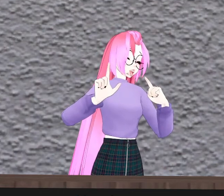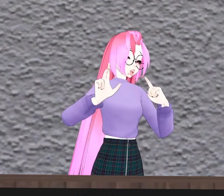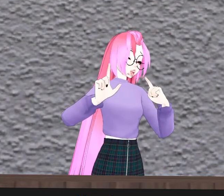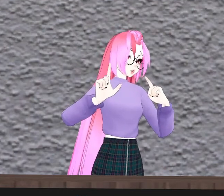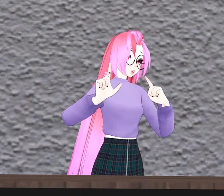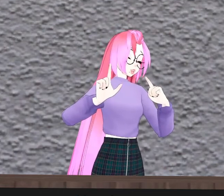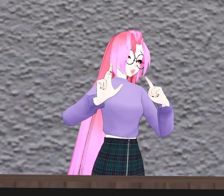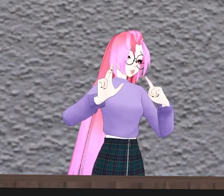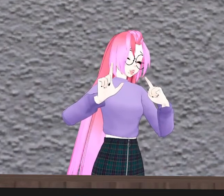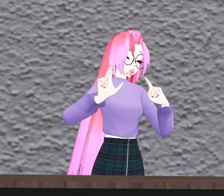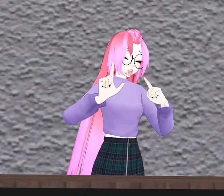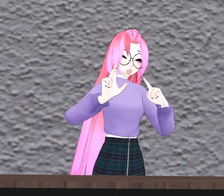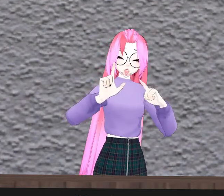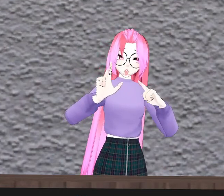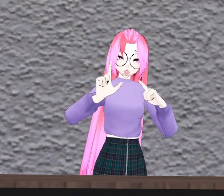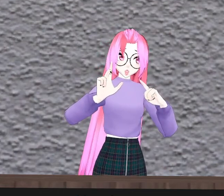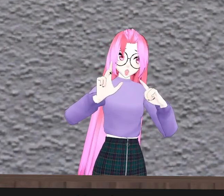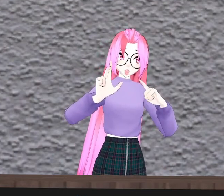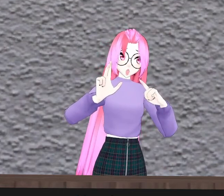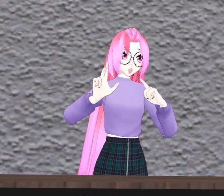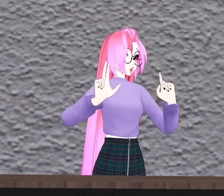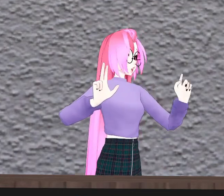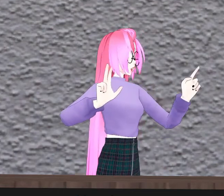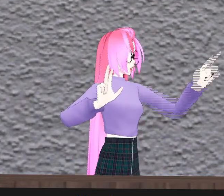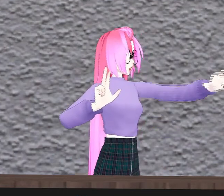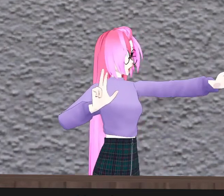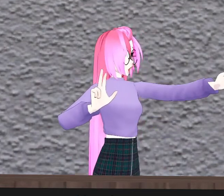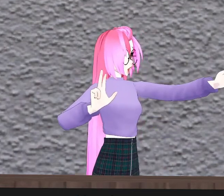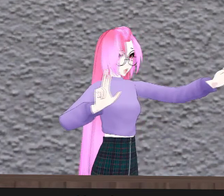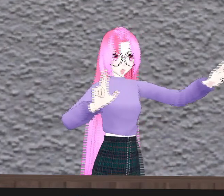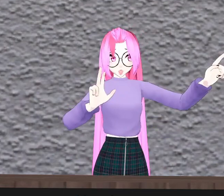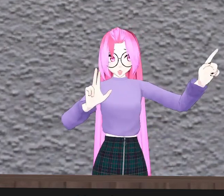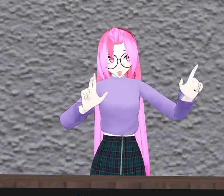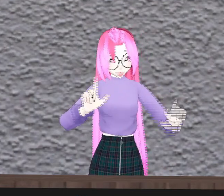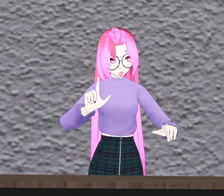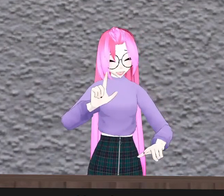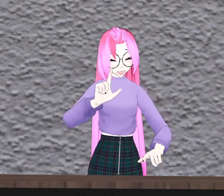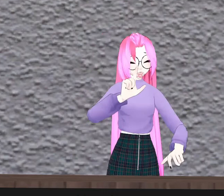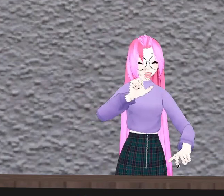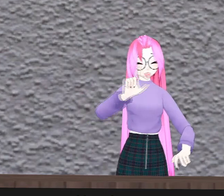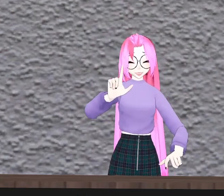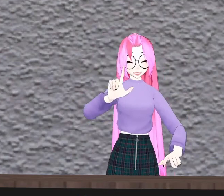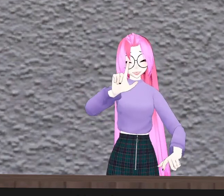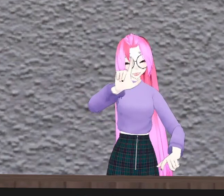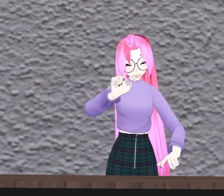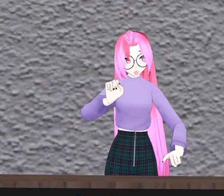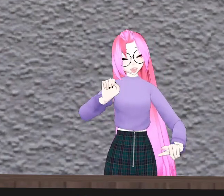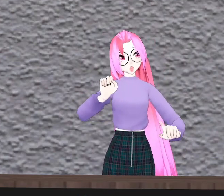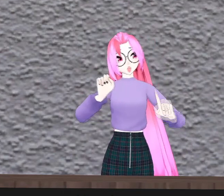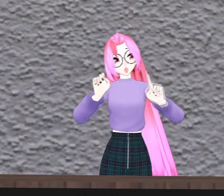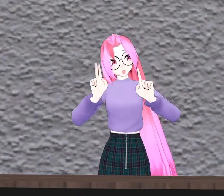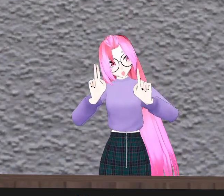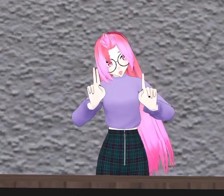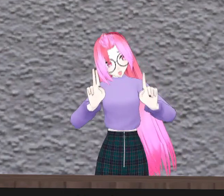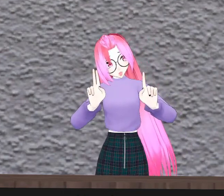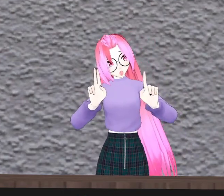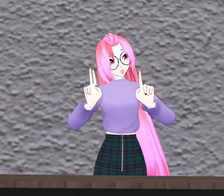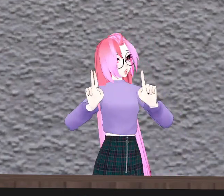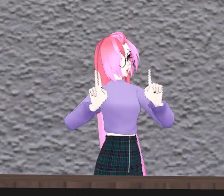23. 23. Wiggle that middle finger. If you don't have index, I'm sorry, I forgot. 23. That's how we're going to